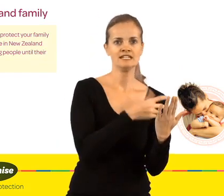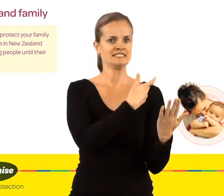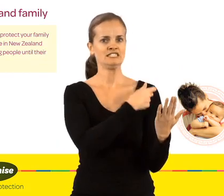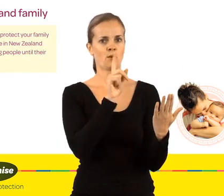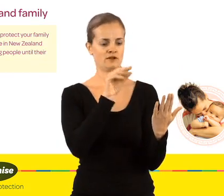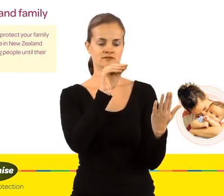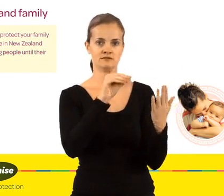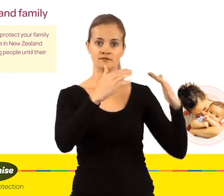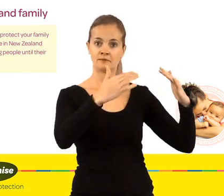ages.